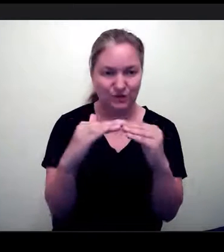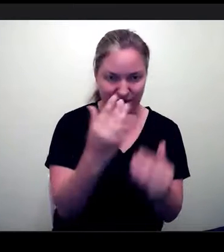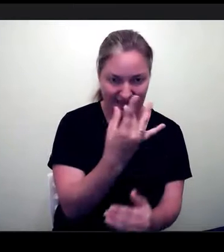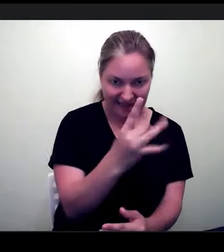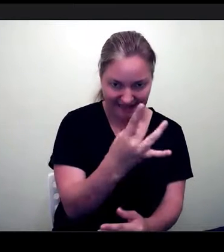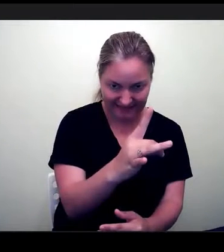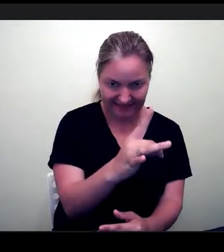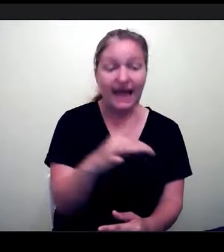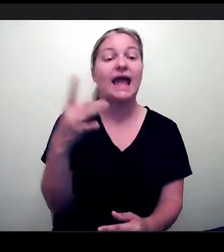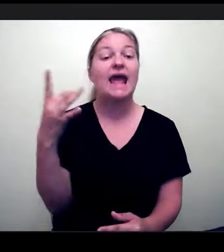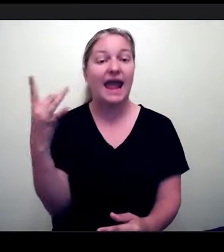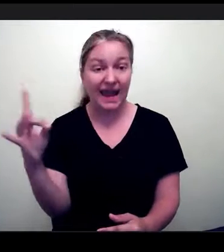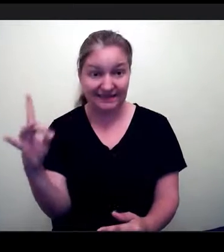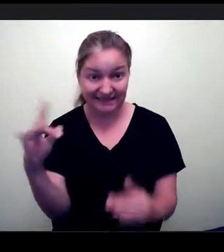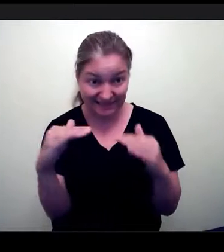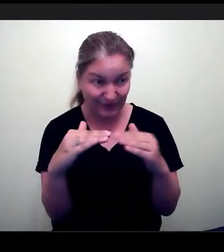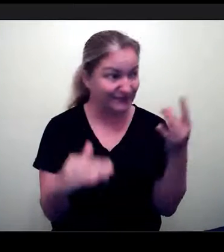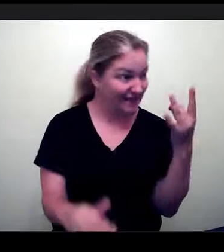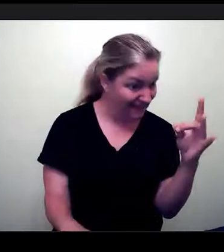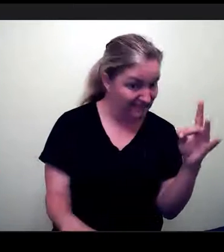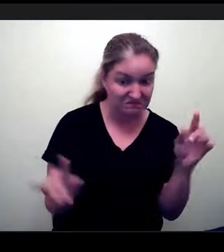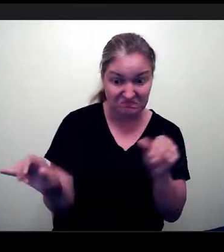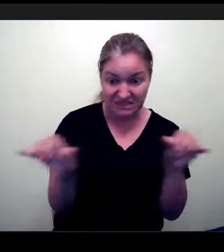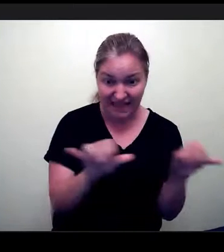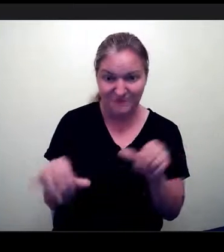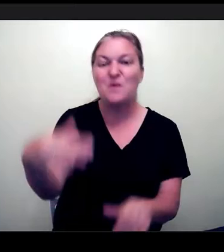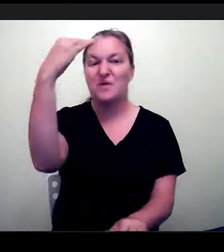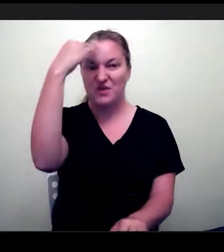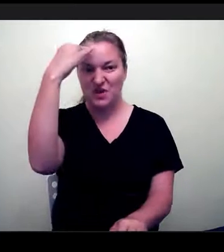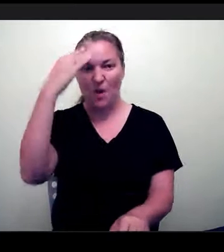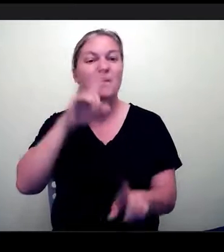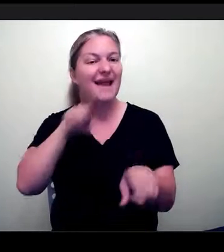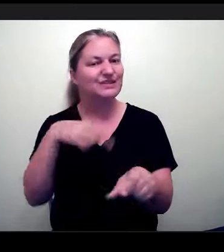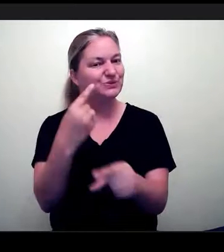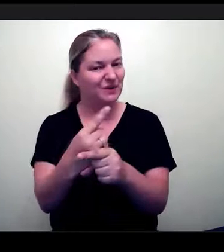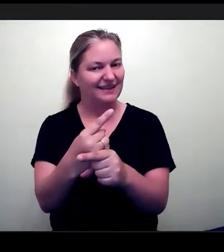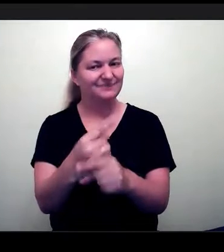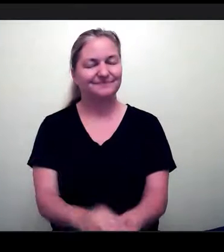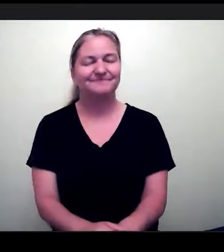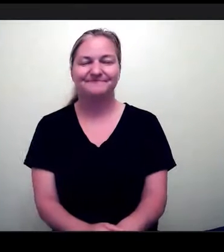18 equals 18. And that's how we know that our answer is correct.